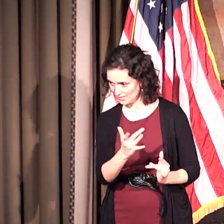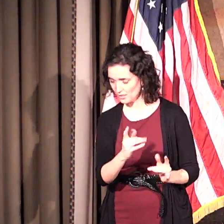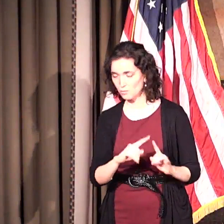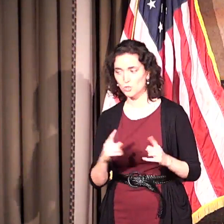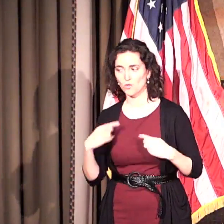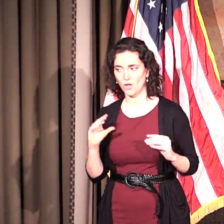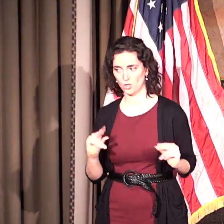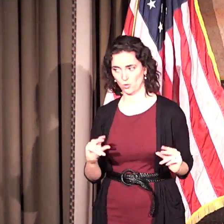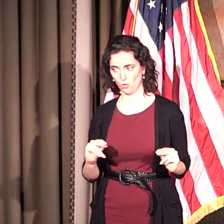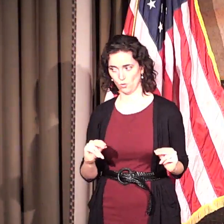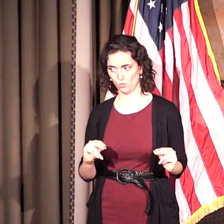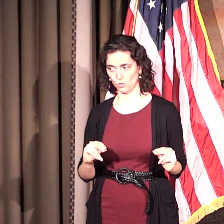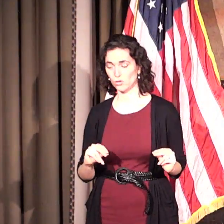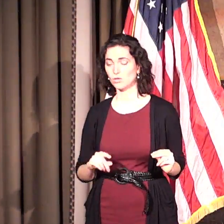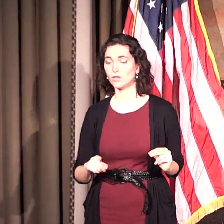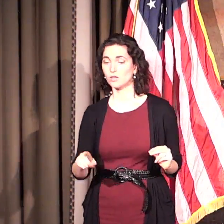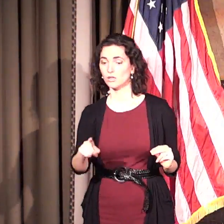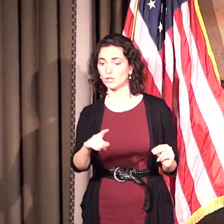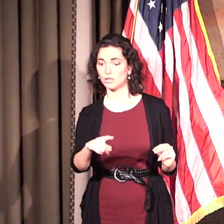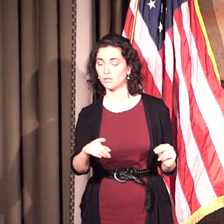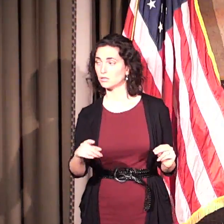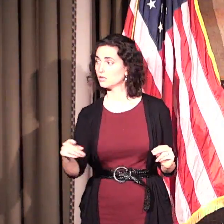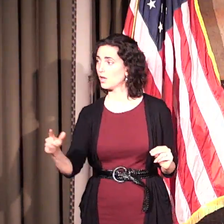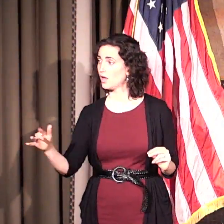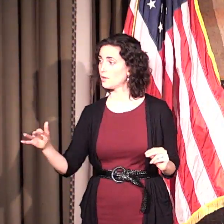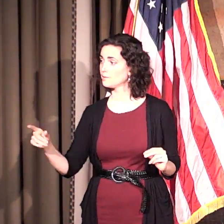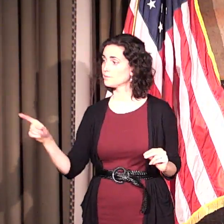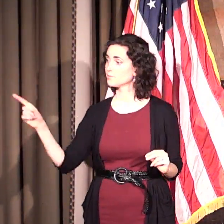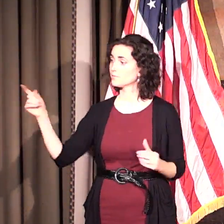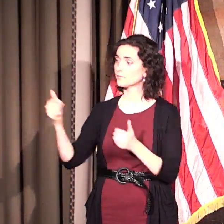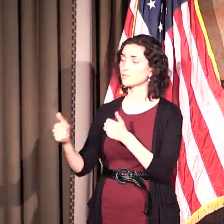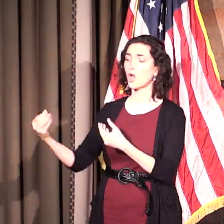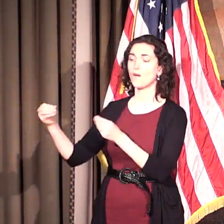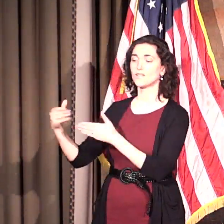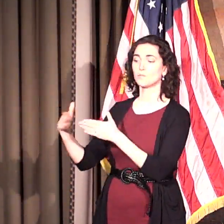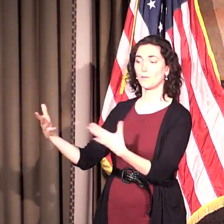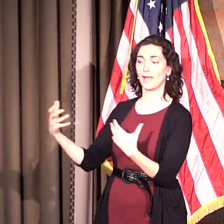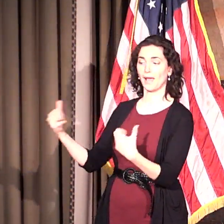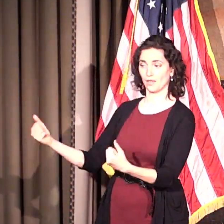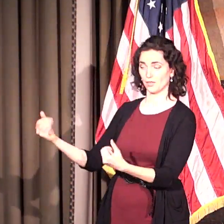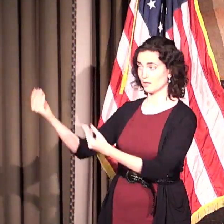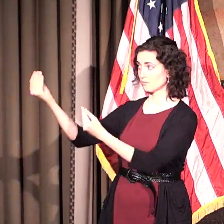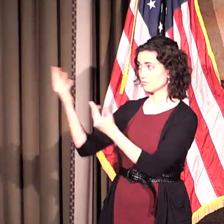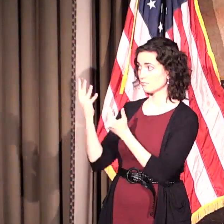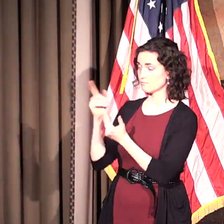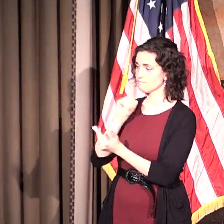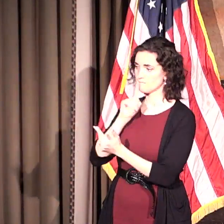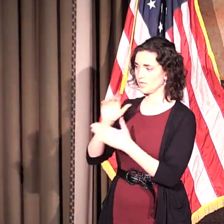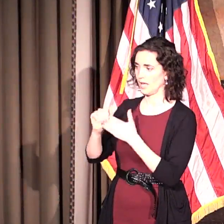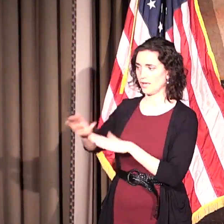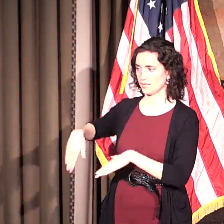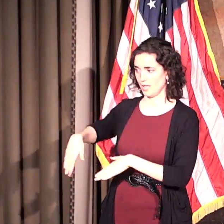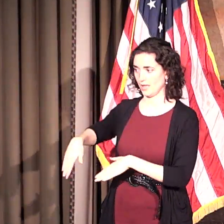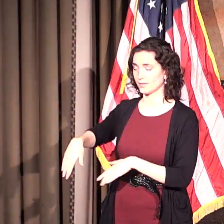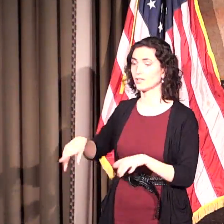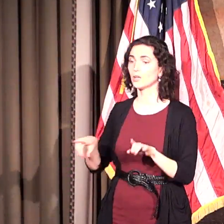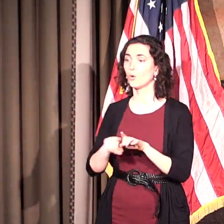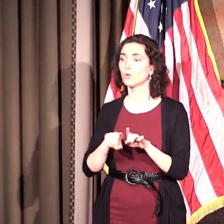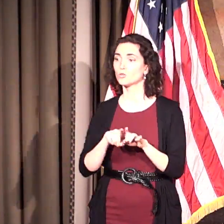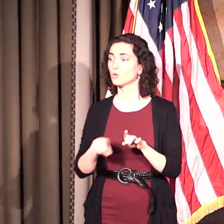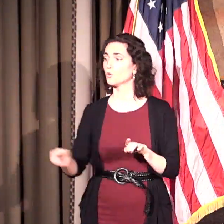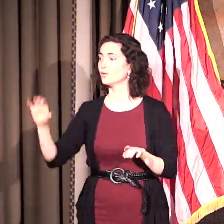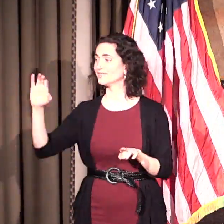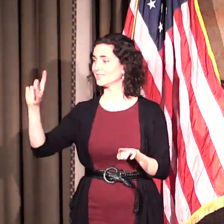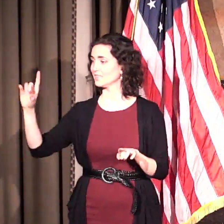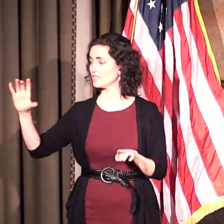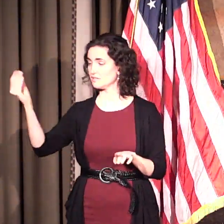been given any guidance from the Office of Public Health with respect to that either, and neither has anything come from